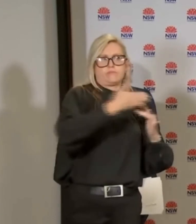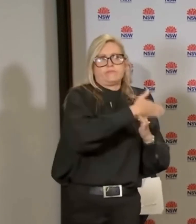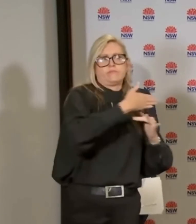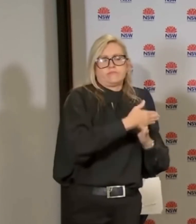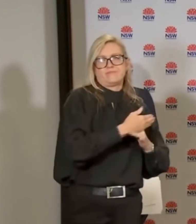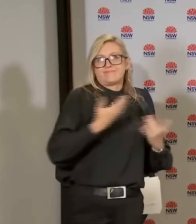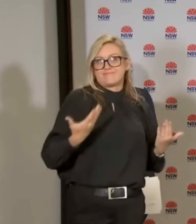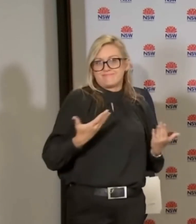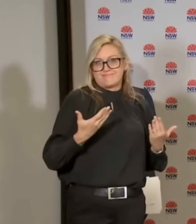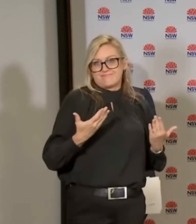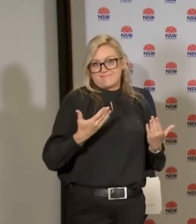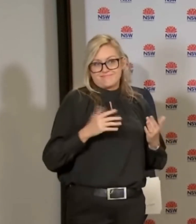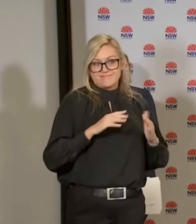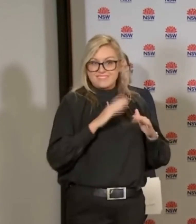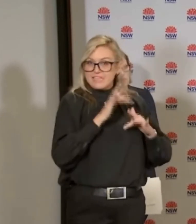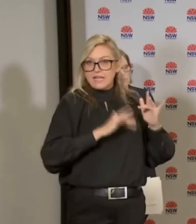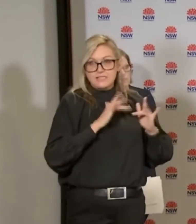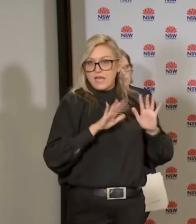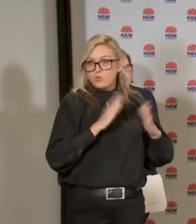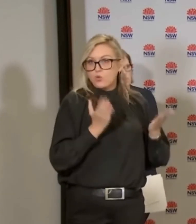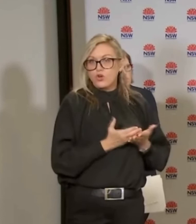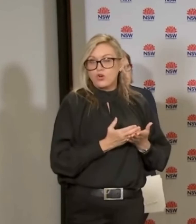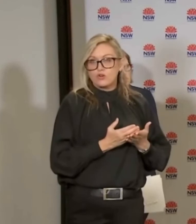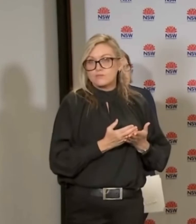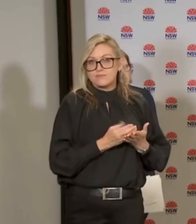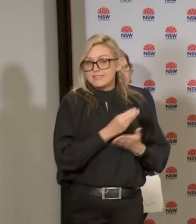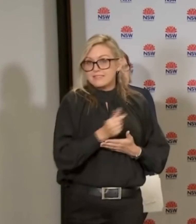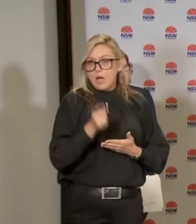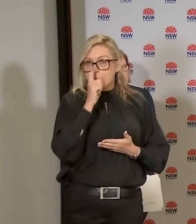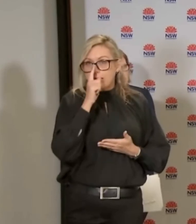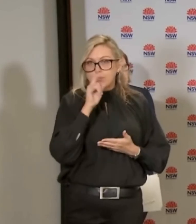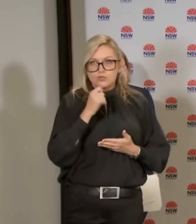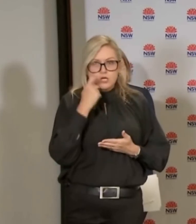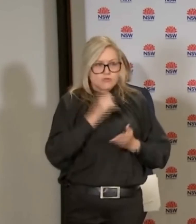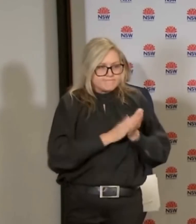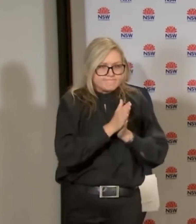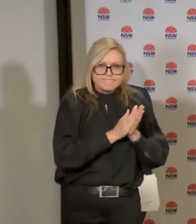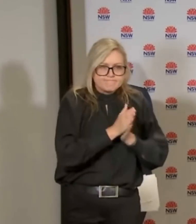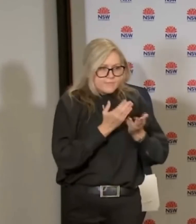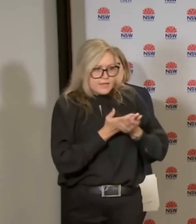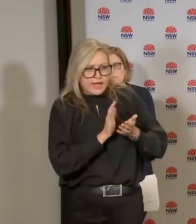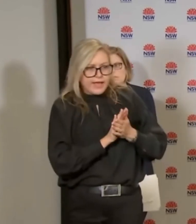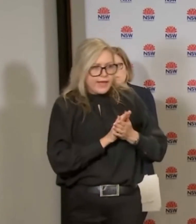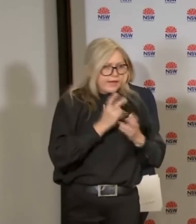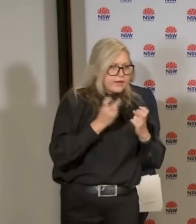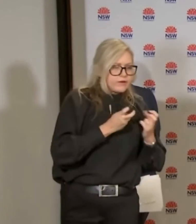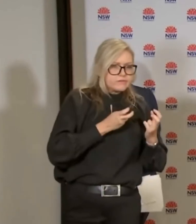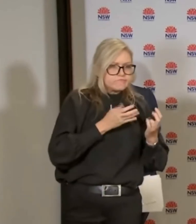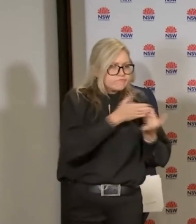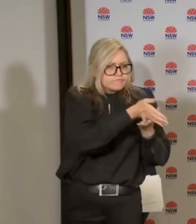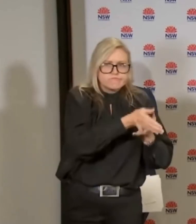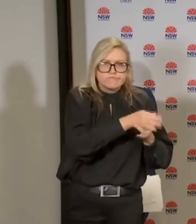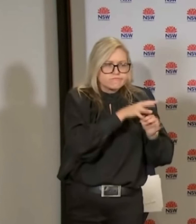and there are criminals out there who spend every waking moment looking to find ways to hold